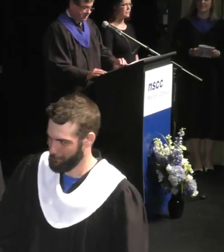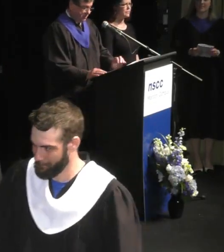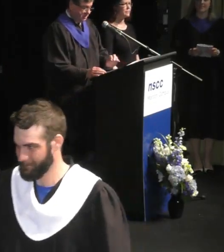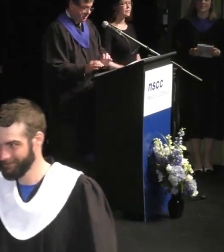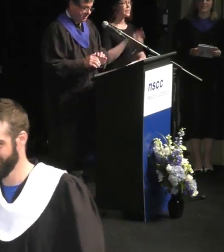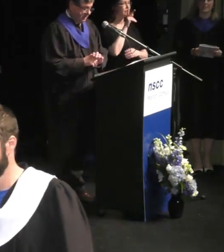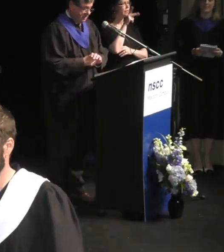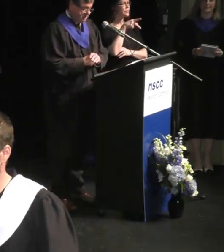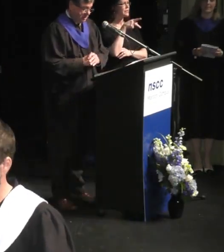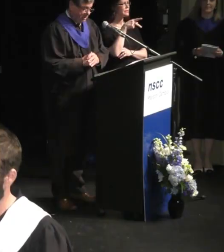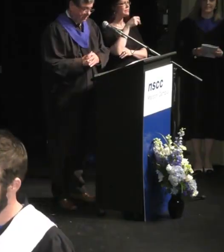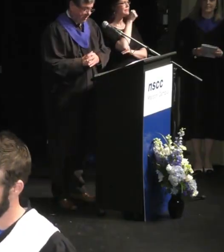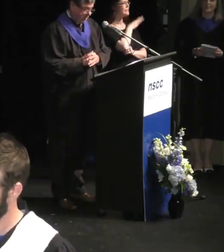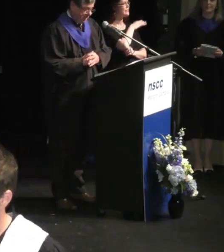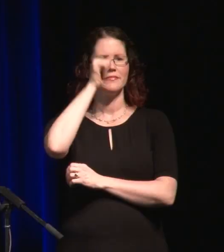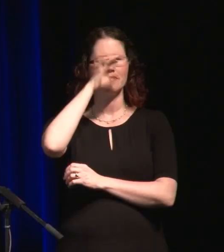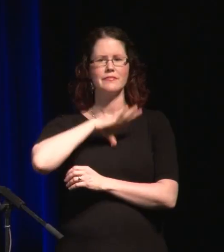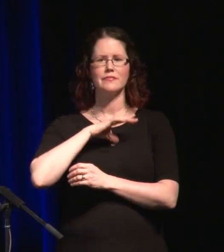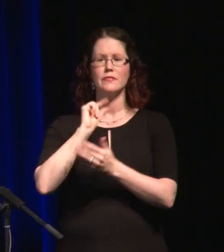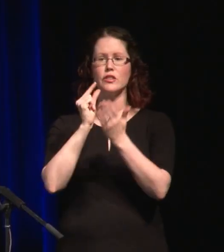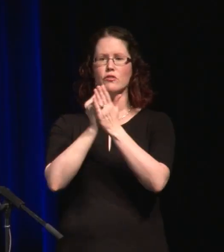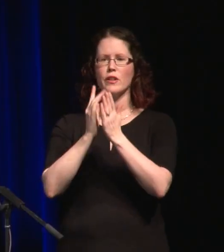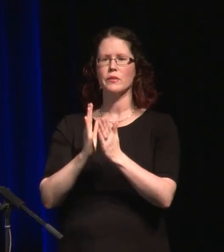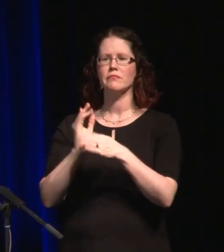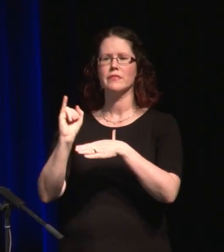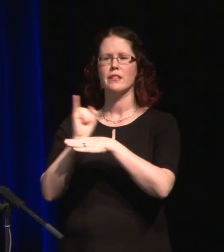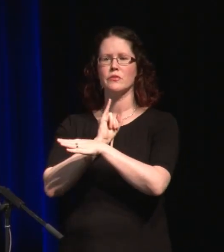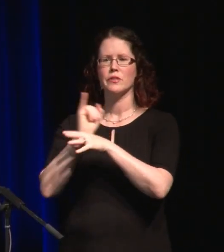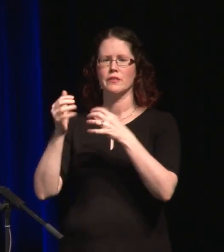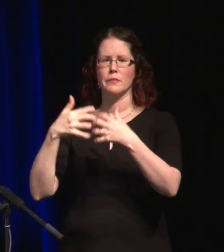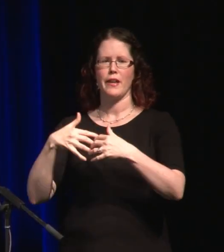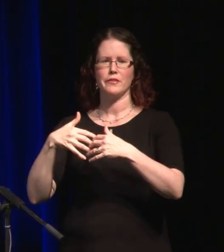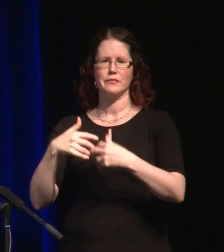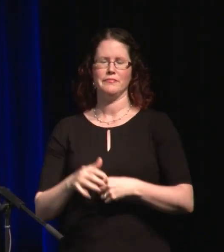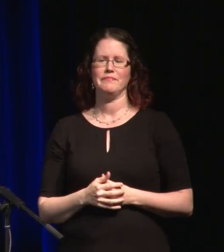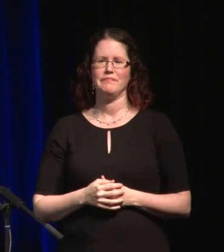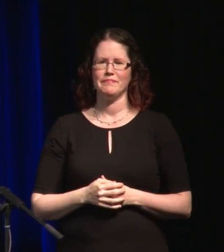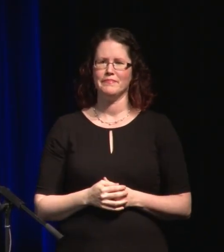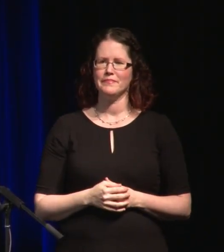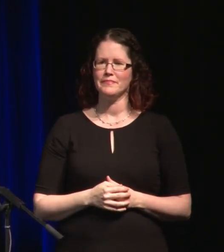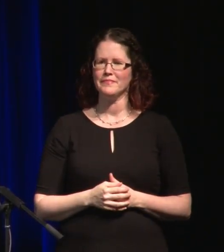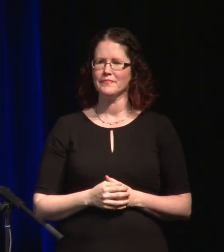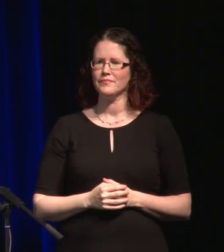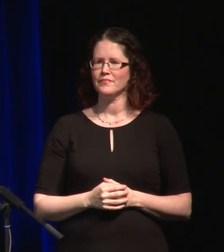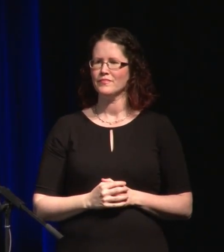Madam Vice President, ladies and gentlemen, the graduates in industrial mechanical.